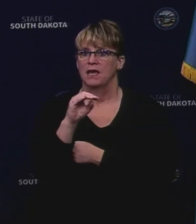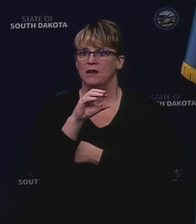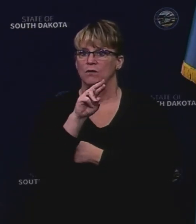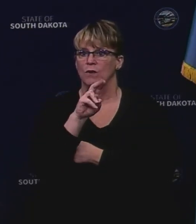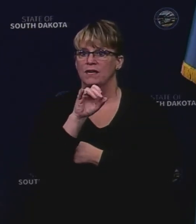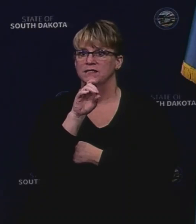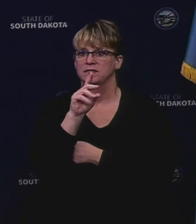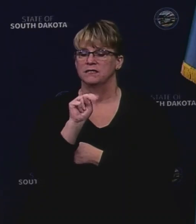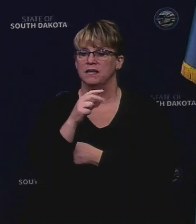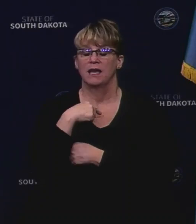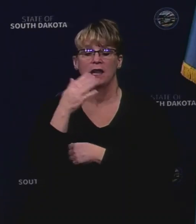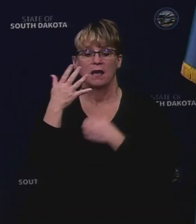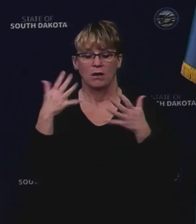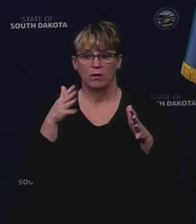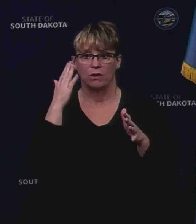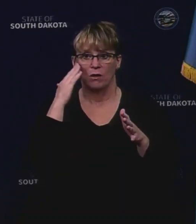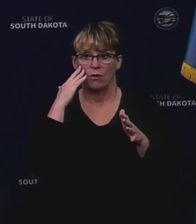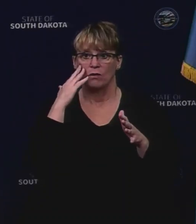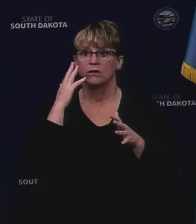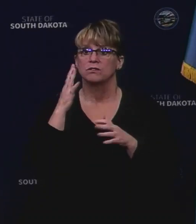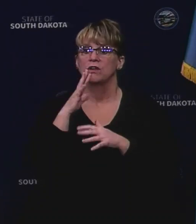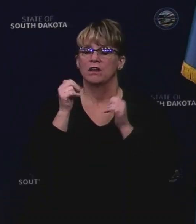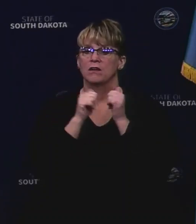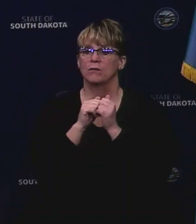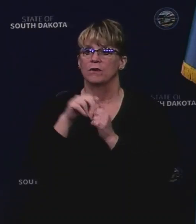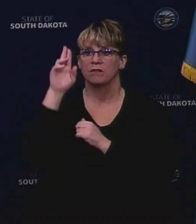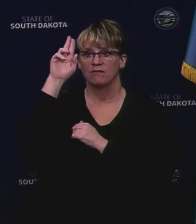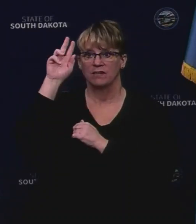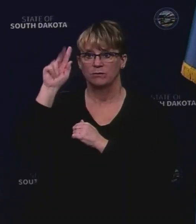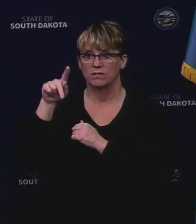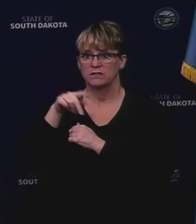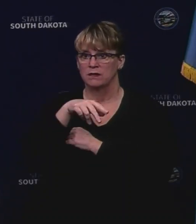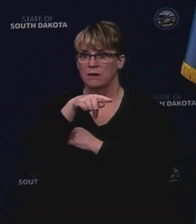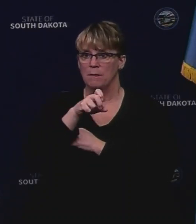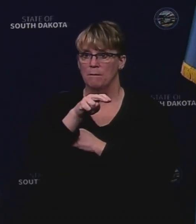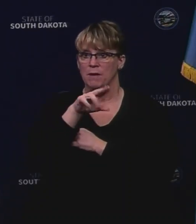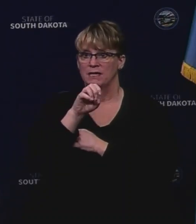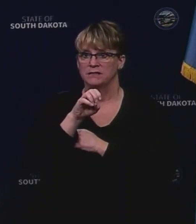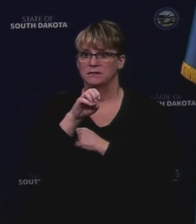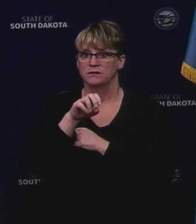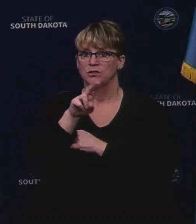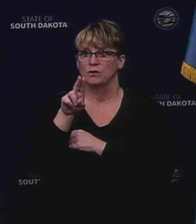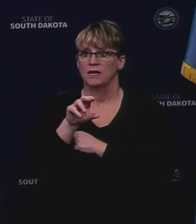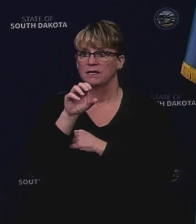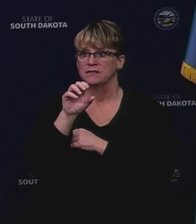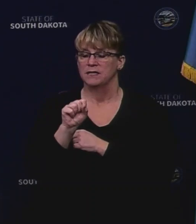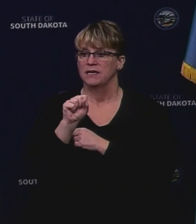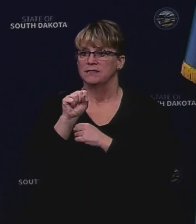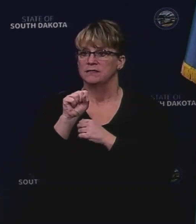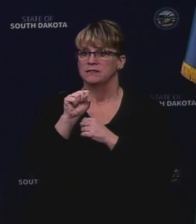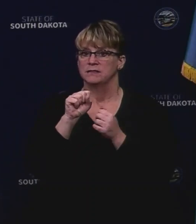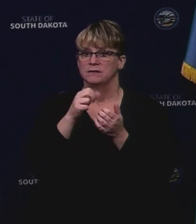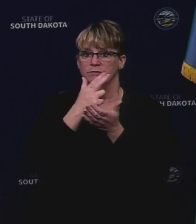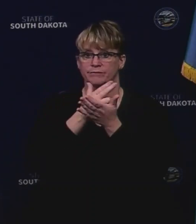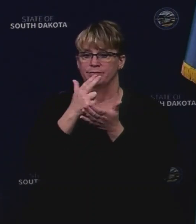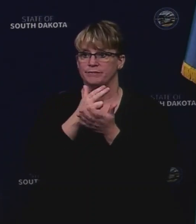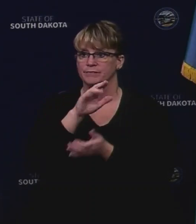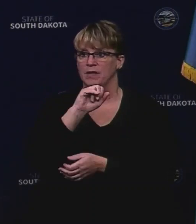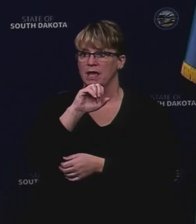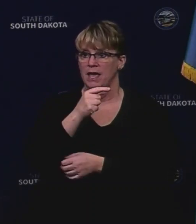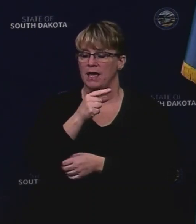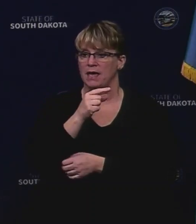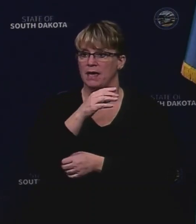I do know from visiting with Vice President Pence, the United States Secretary of Agriculture, Sonny Perdue, and the